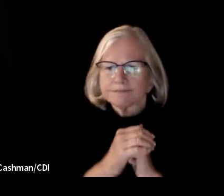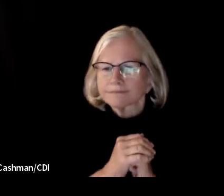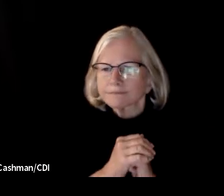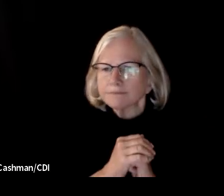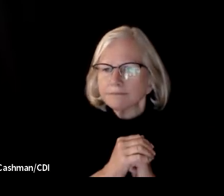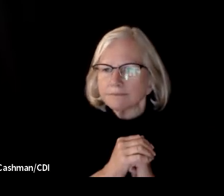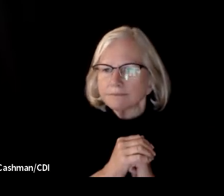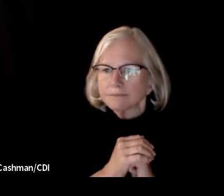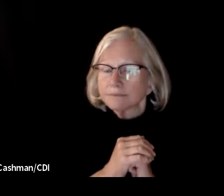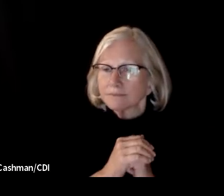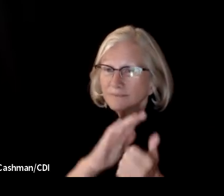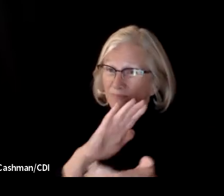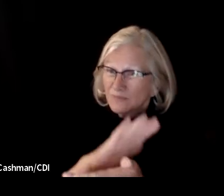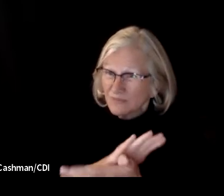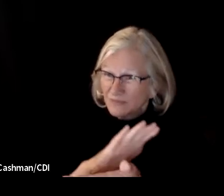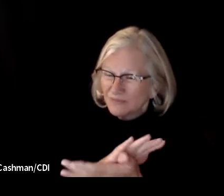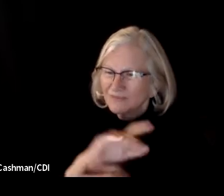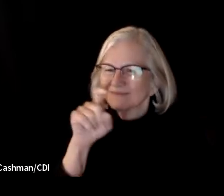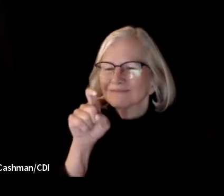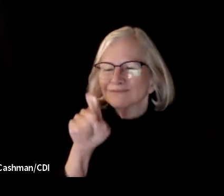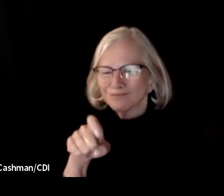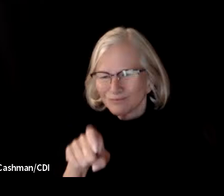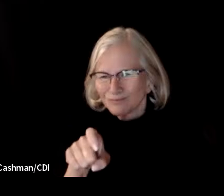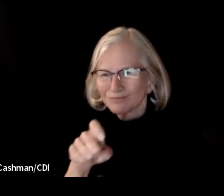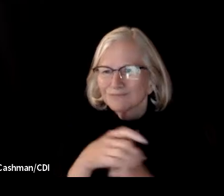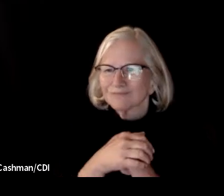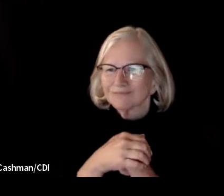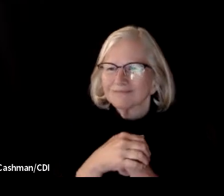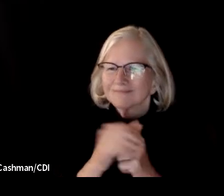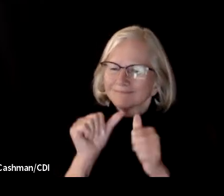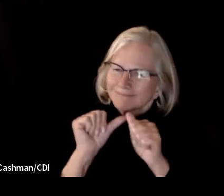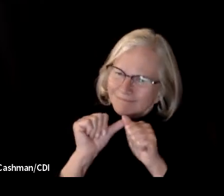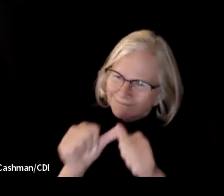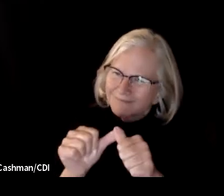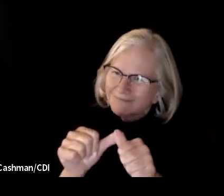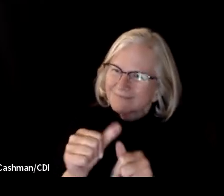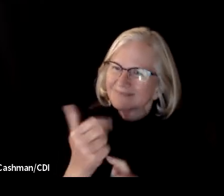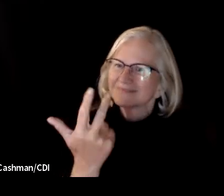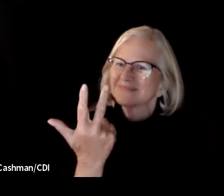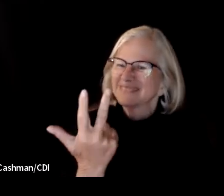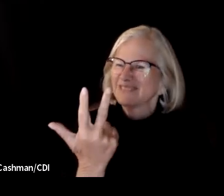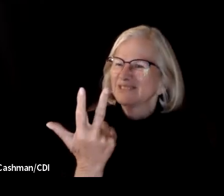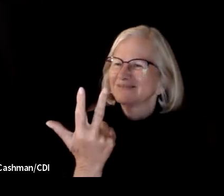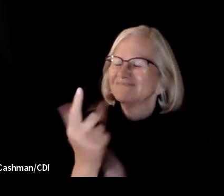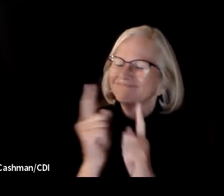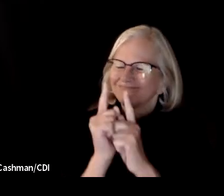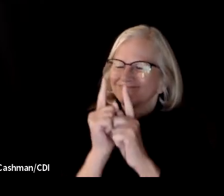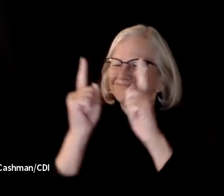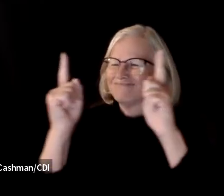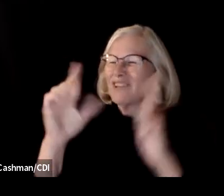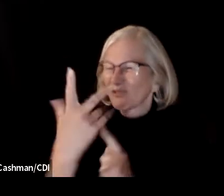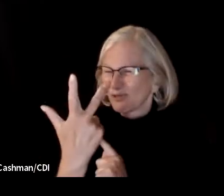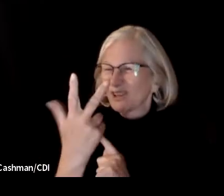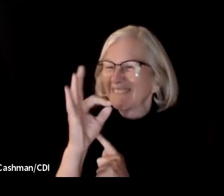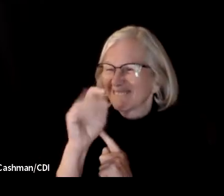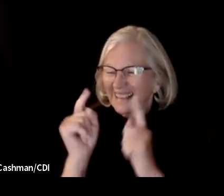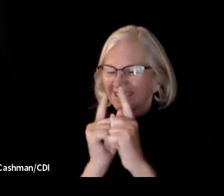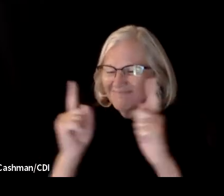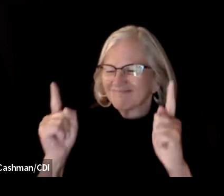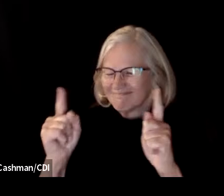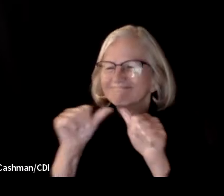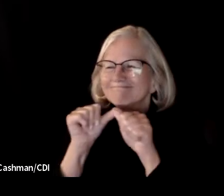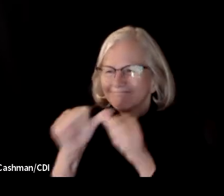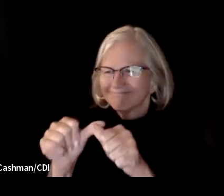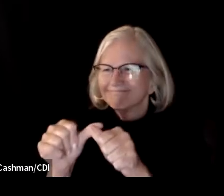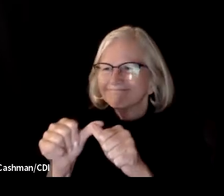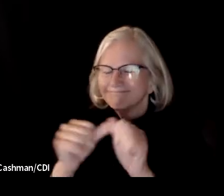should maintain at least 3 feet of physical distance between students within classrooms whenever that's